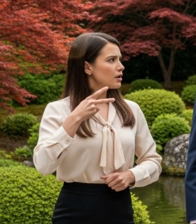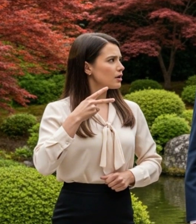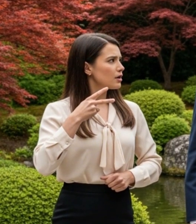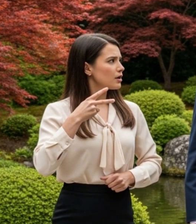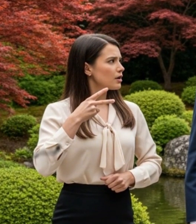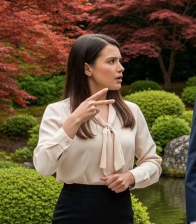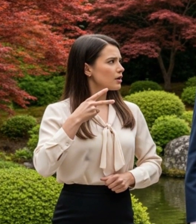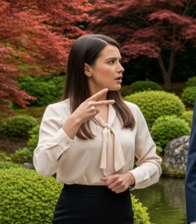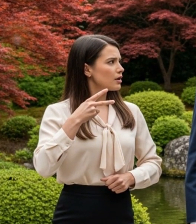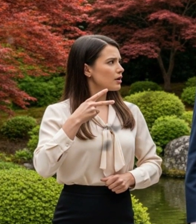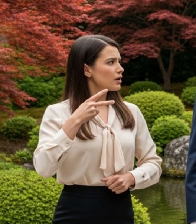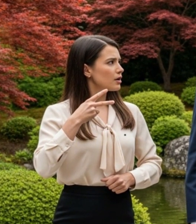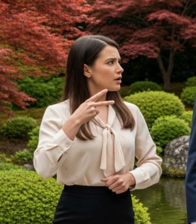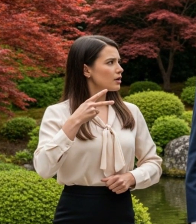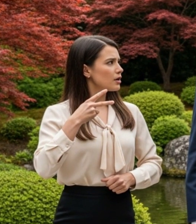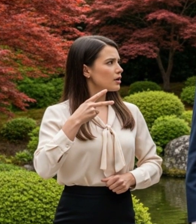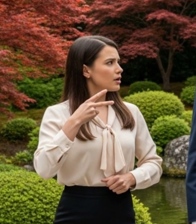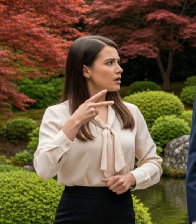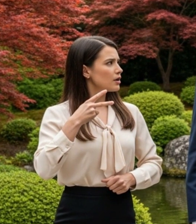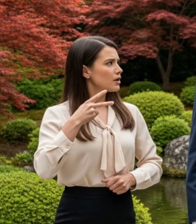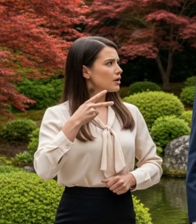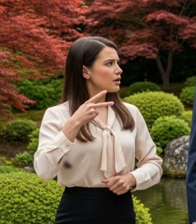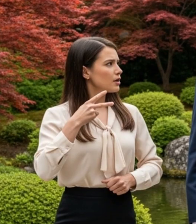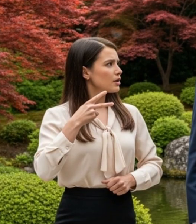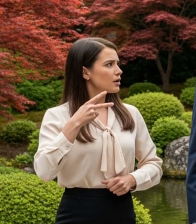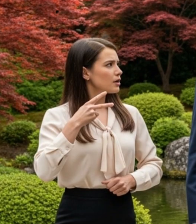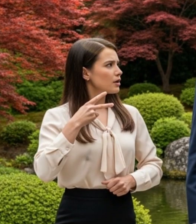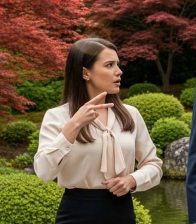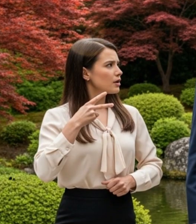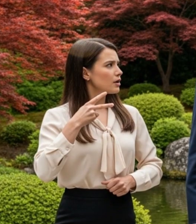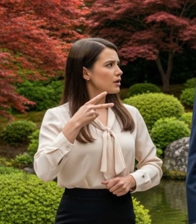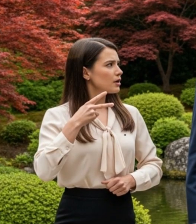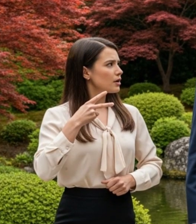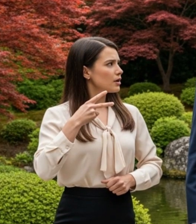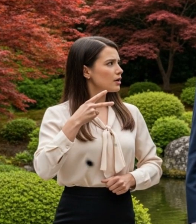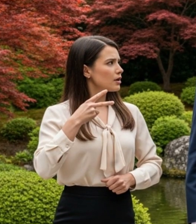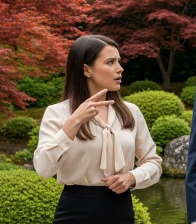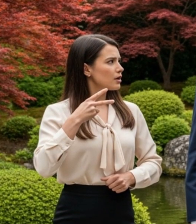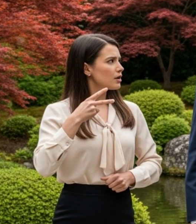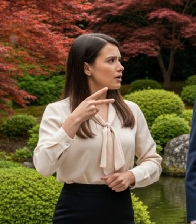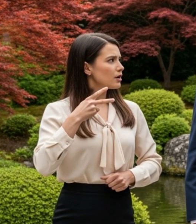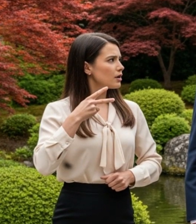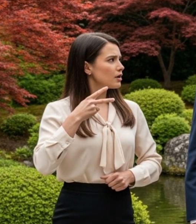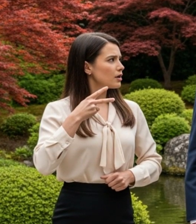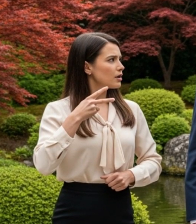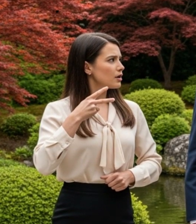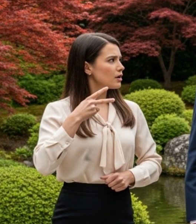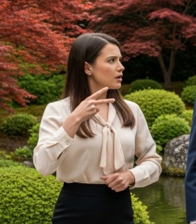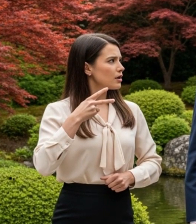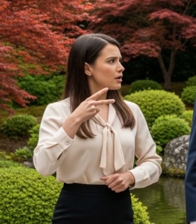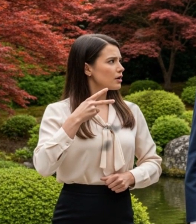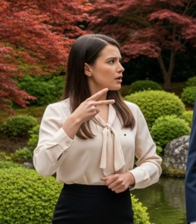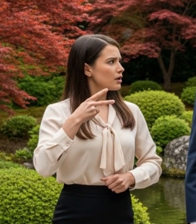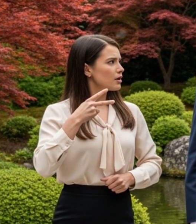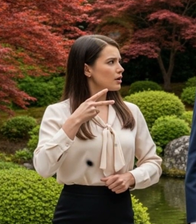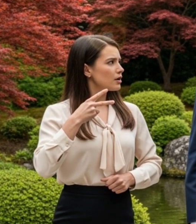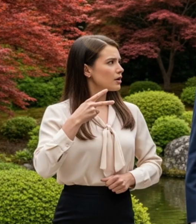her. Julian turned to Elora and quickly signed. He doesn't care who you are. I'm just